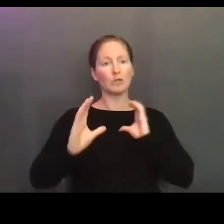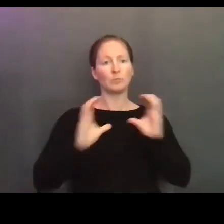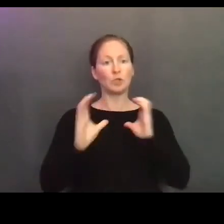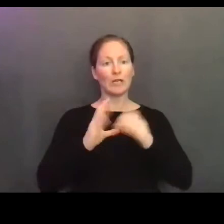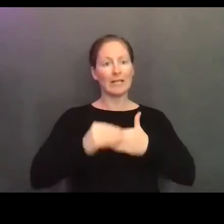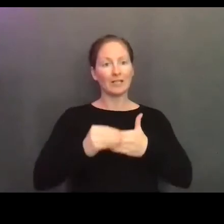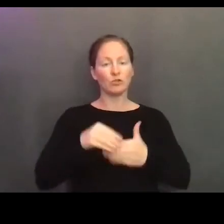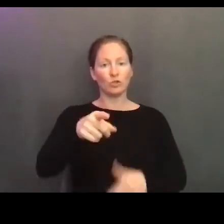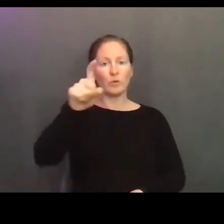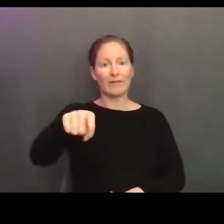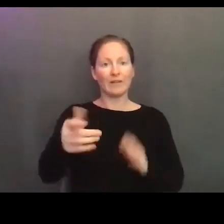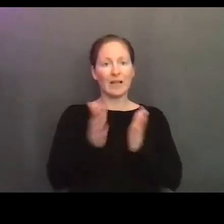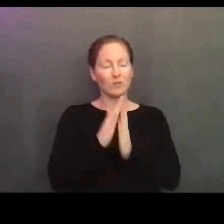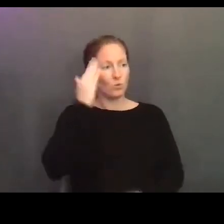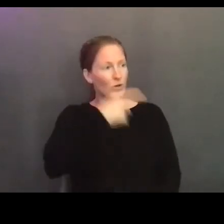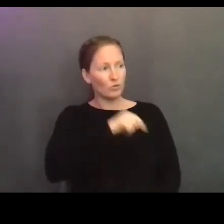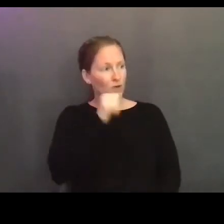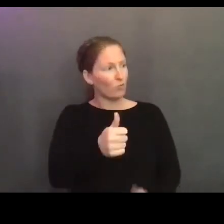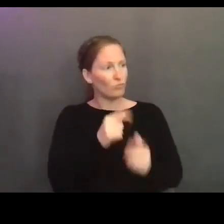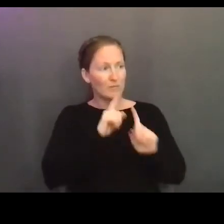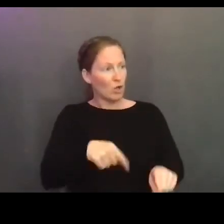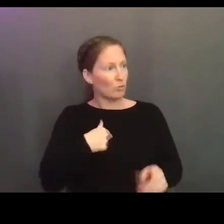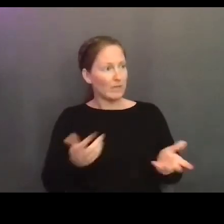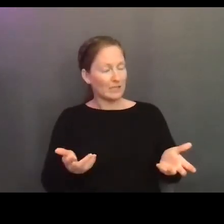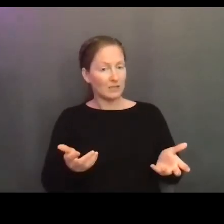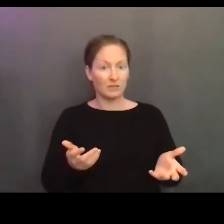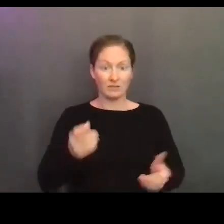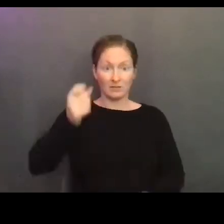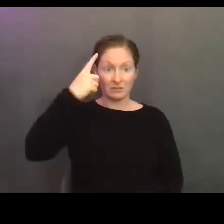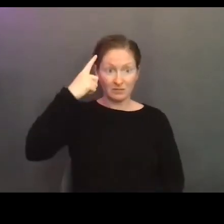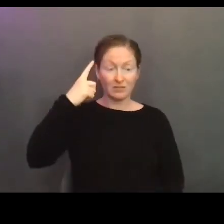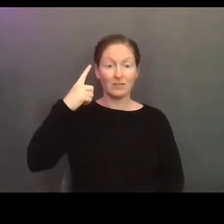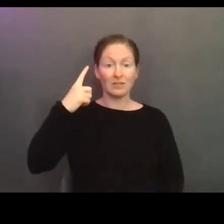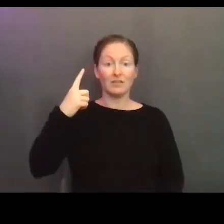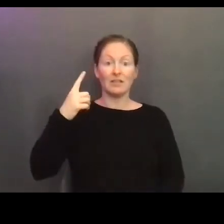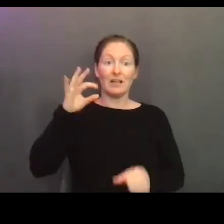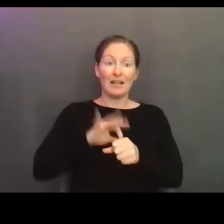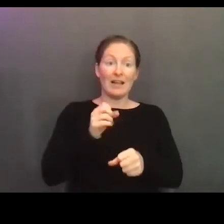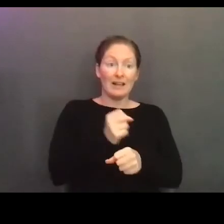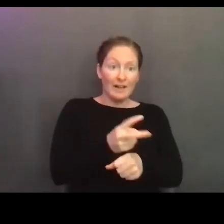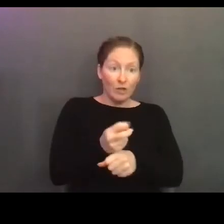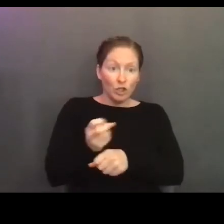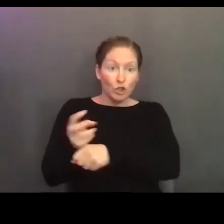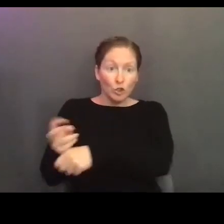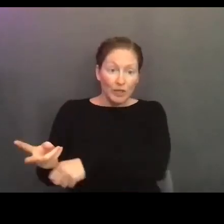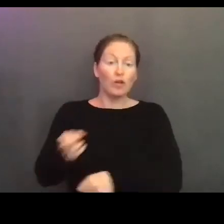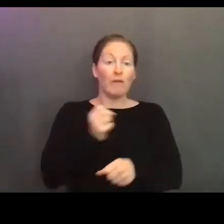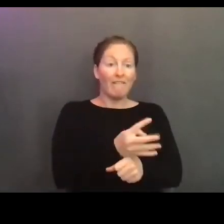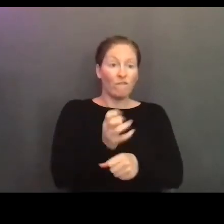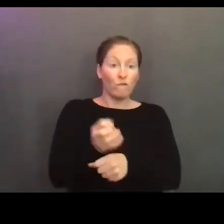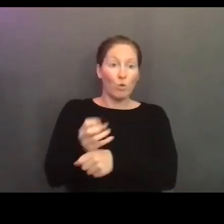and say, why are you not responding to me? Because, and folks, there are elections every 2 years and every 4 years in the state of